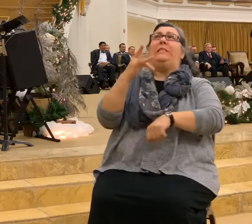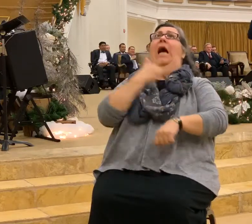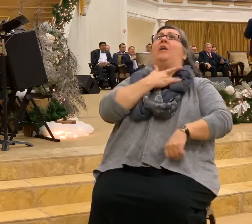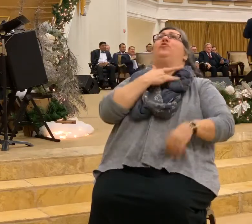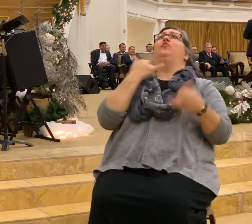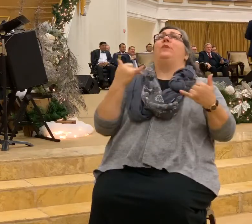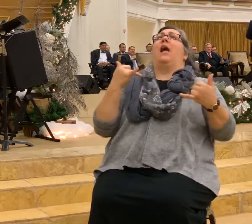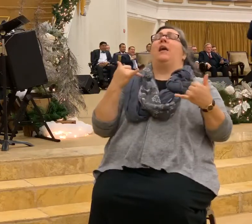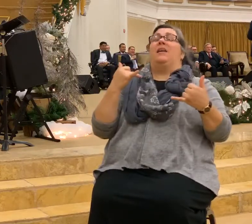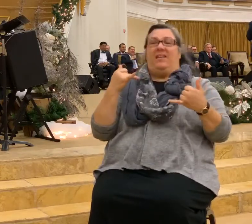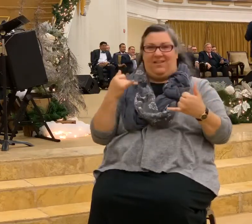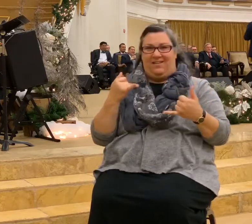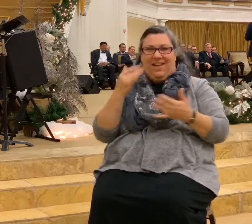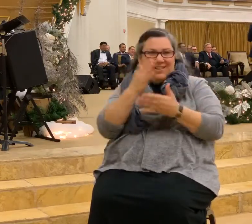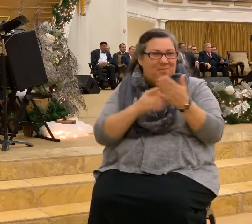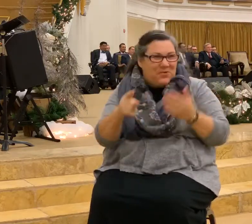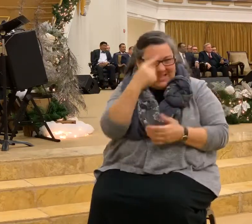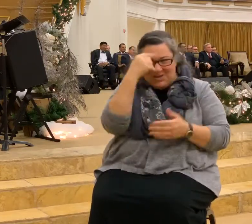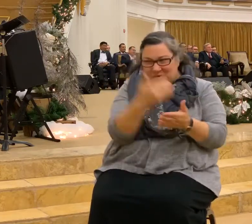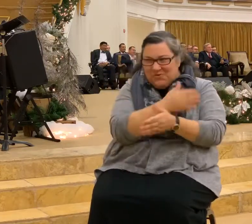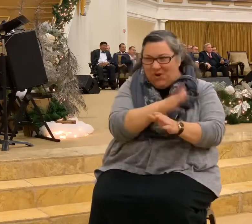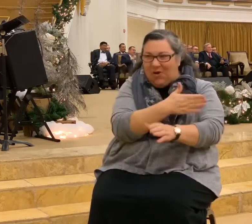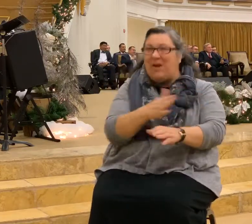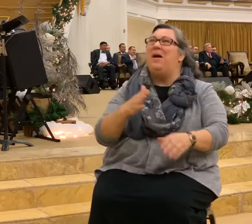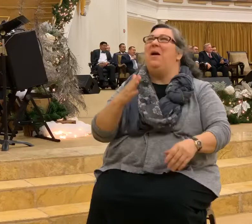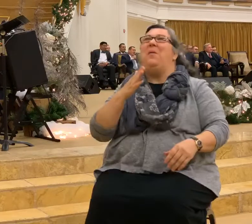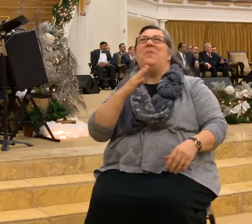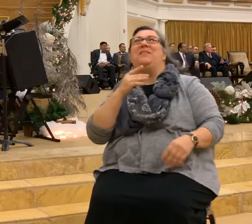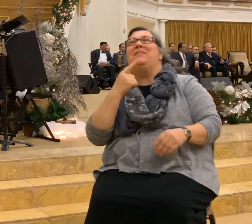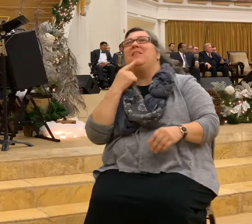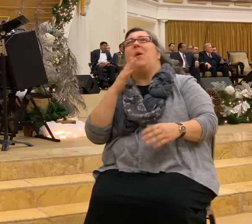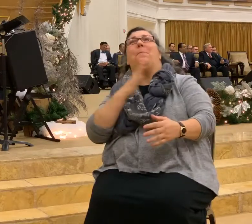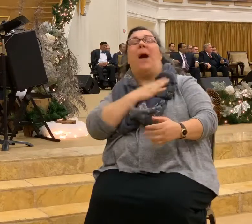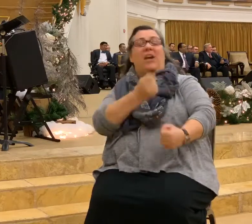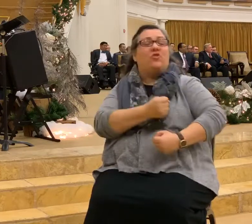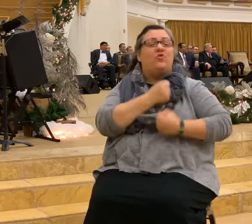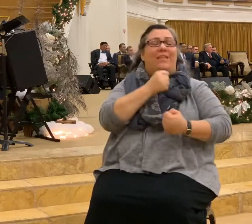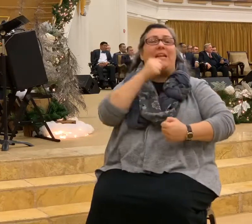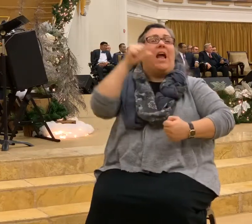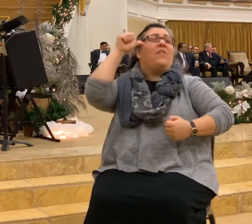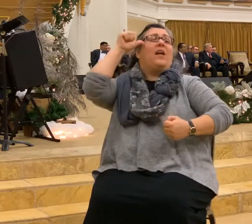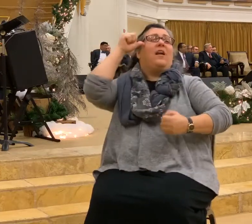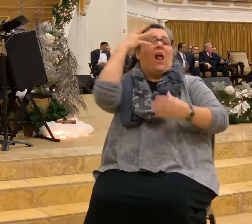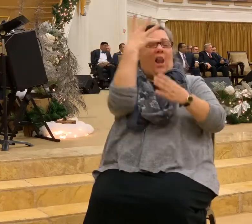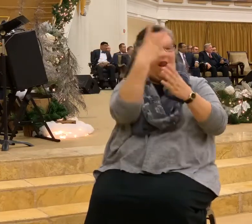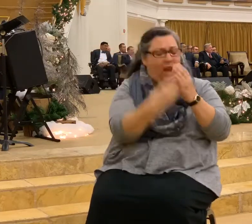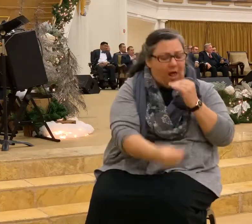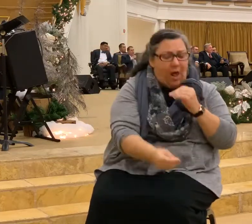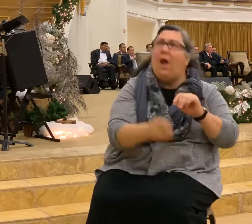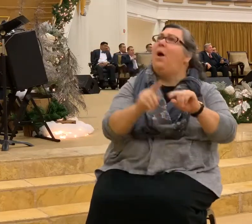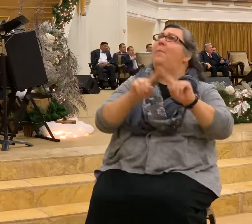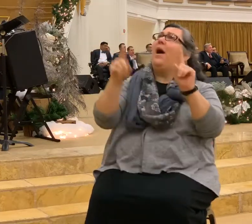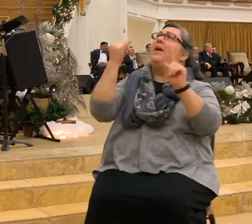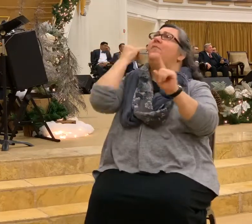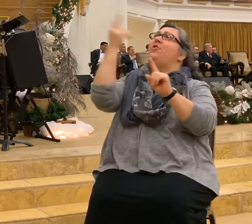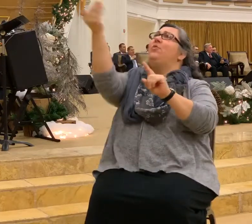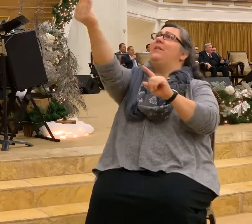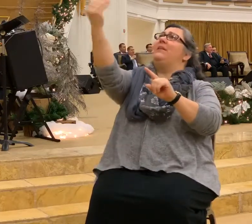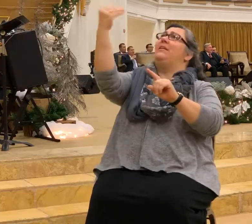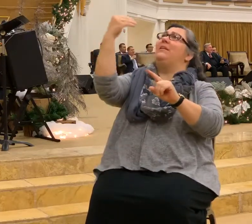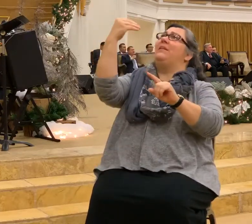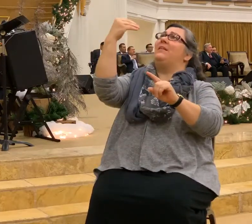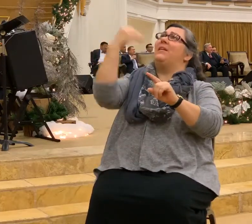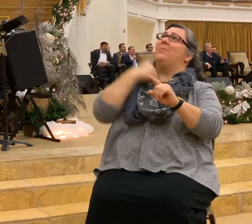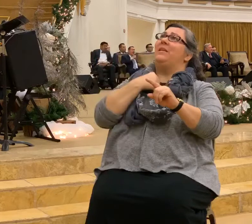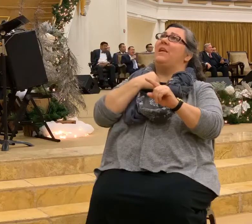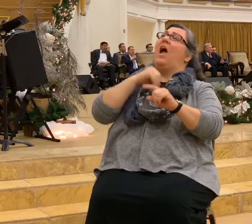y'all think that's a brand new song. My strength from yesterday is gone. But if you'll give me, Lord,